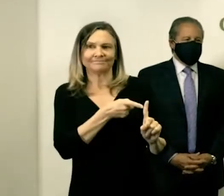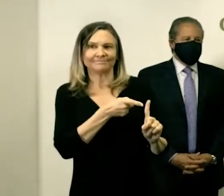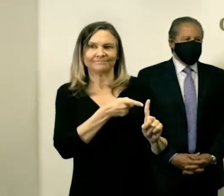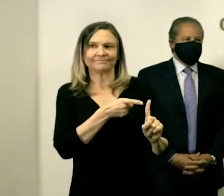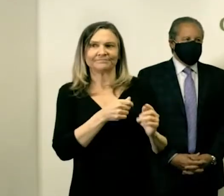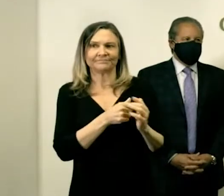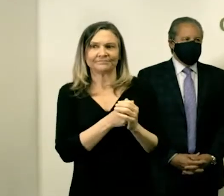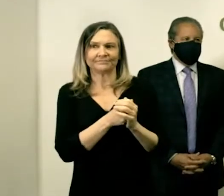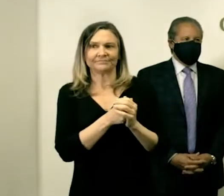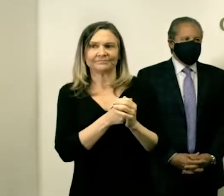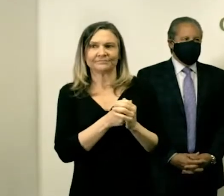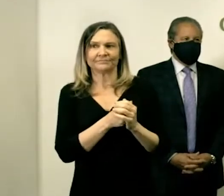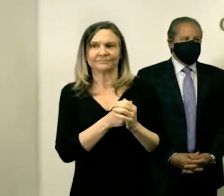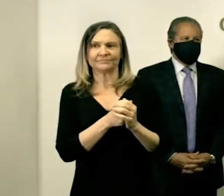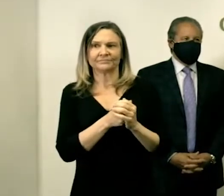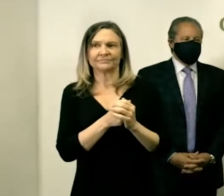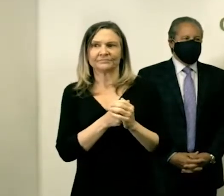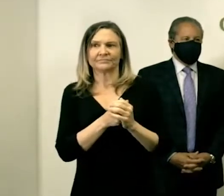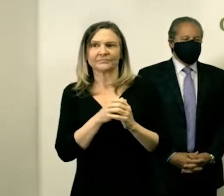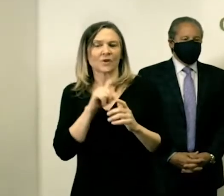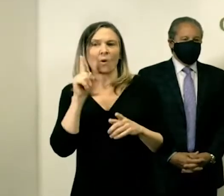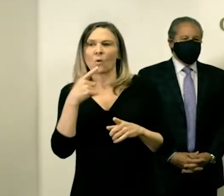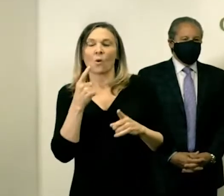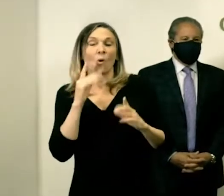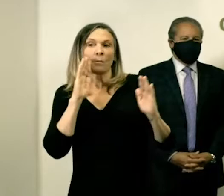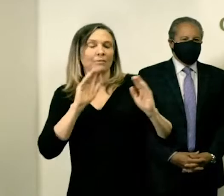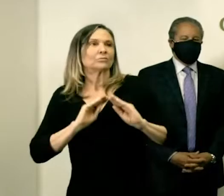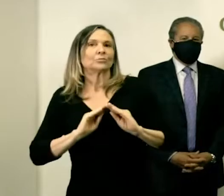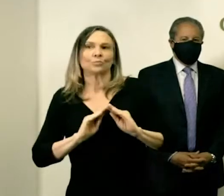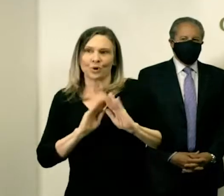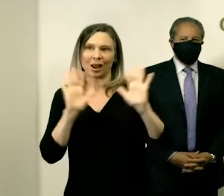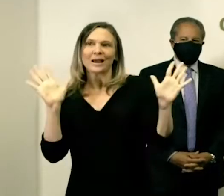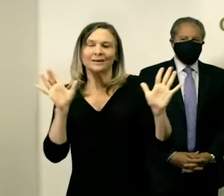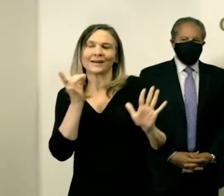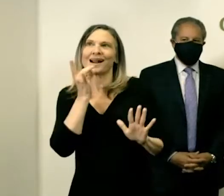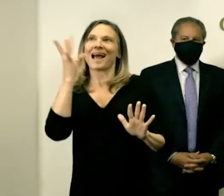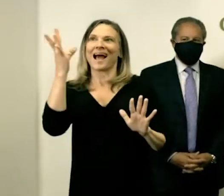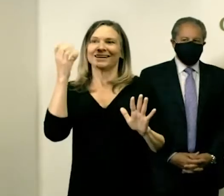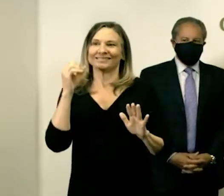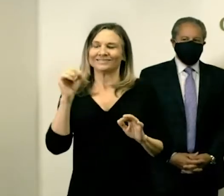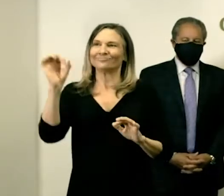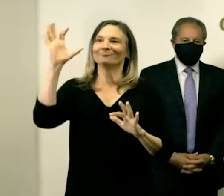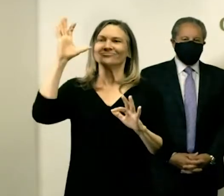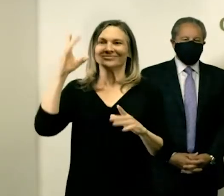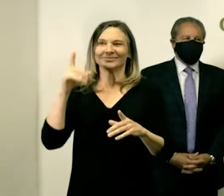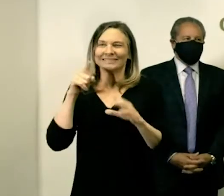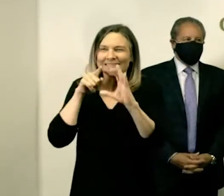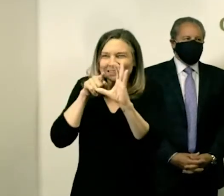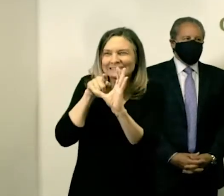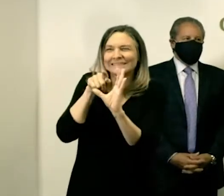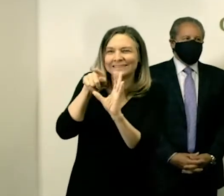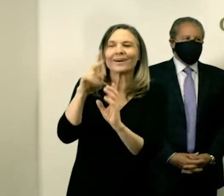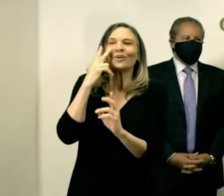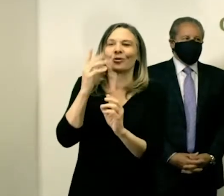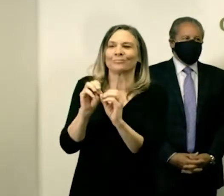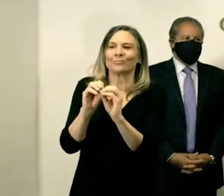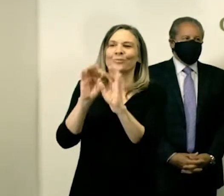just light at the end of the tunnel, there's bright light at the end of the tunnel. Just 48 hours ago, we passed